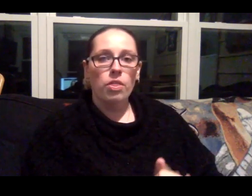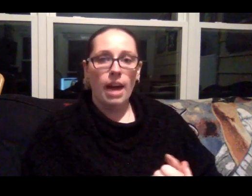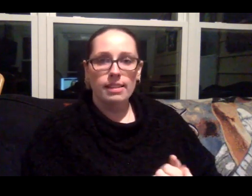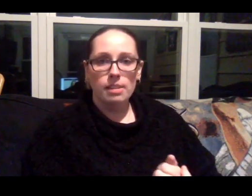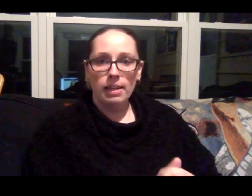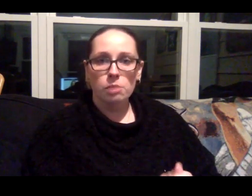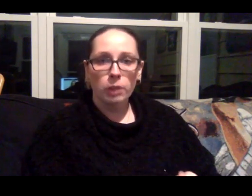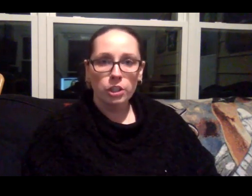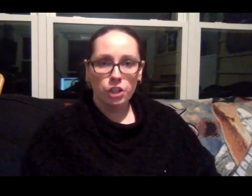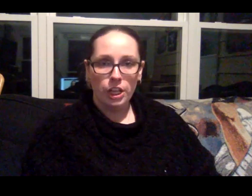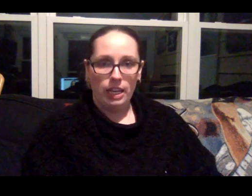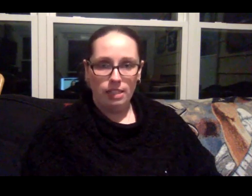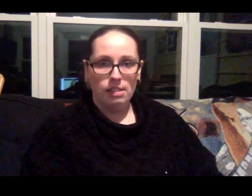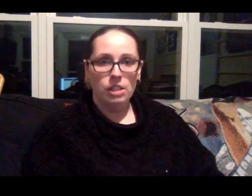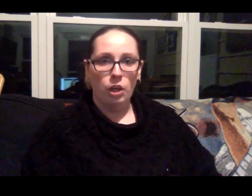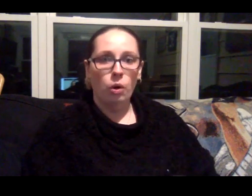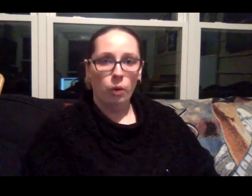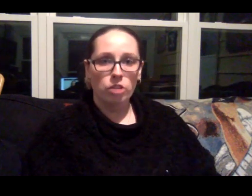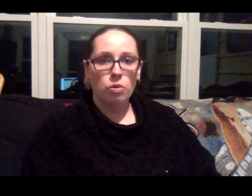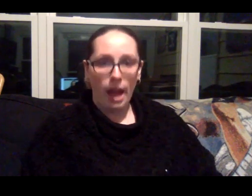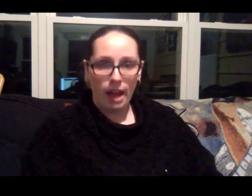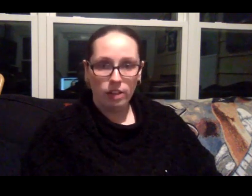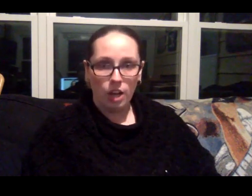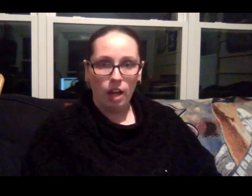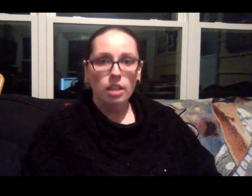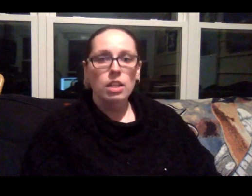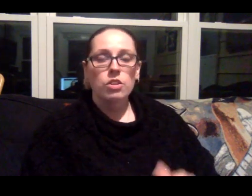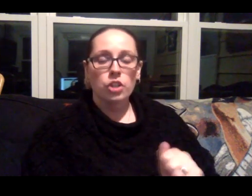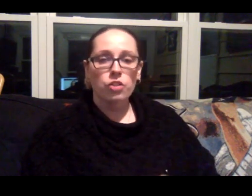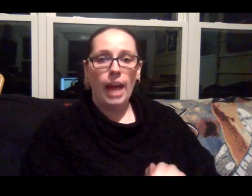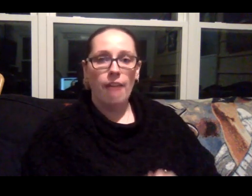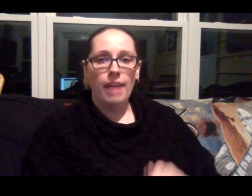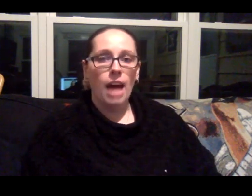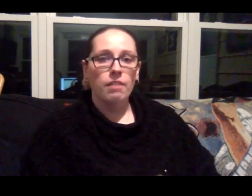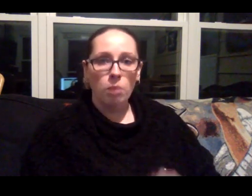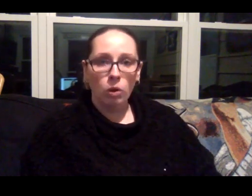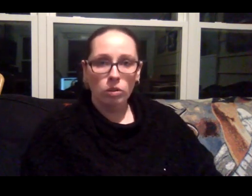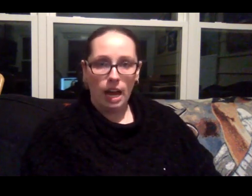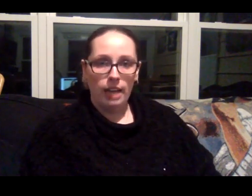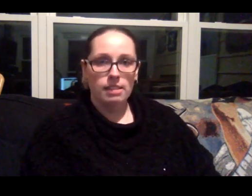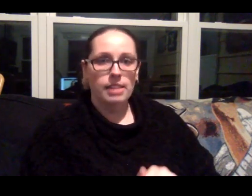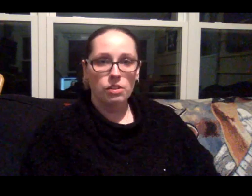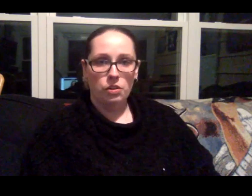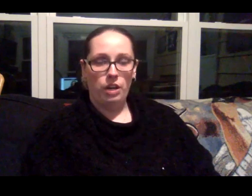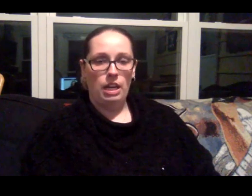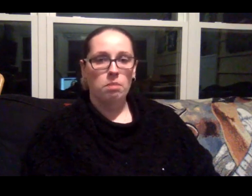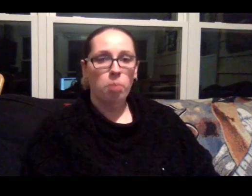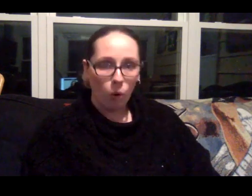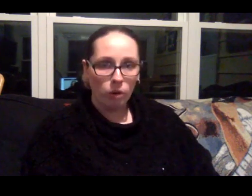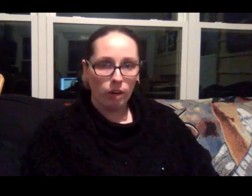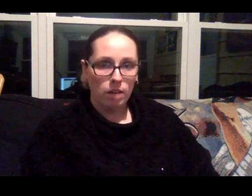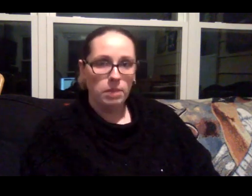that's the biggest push is, you know, according to ASHA, children have to have a multi-sensory